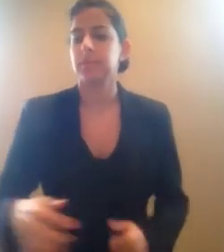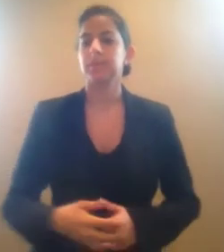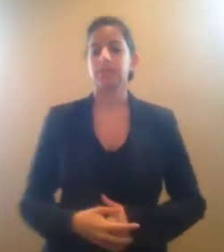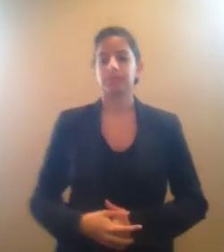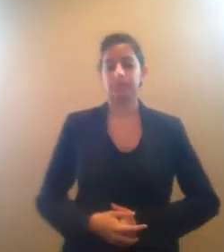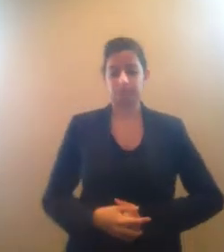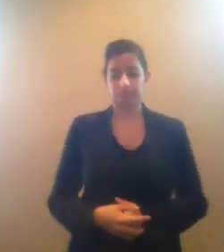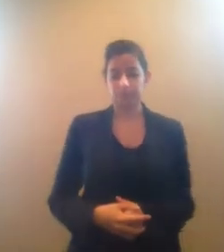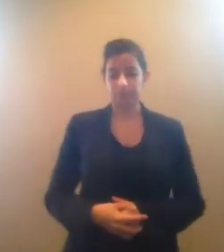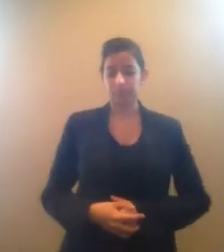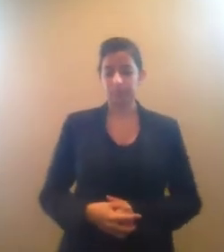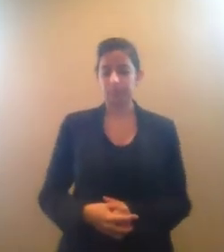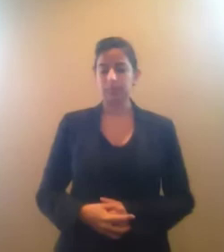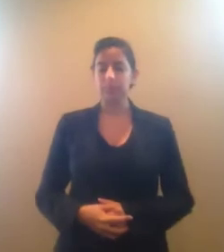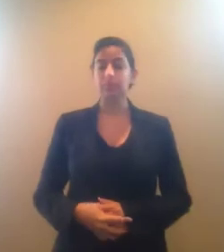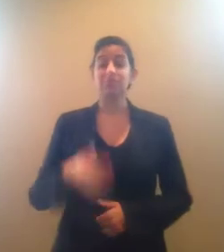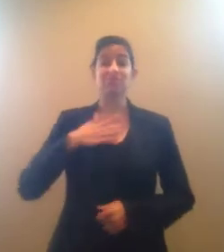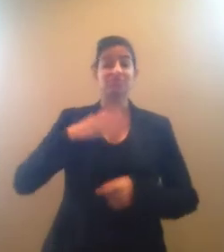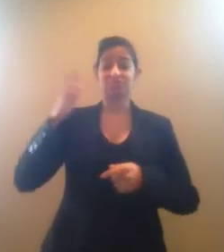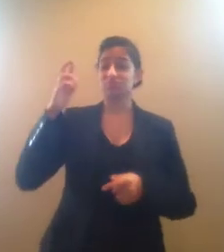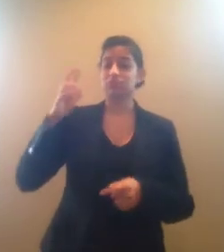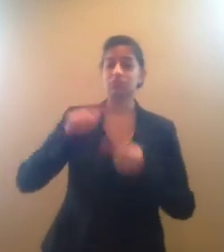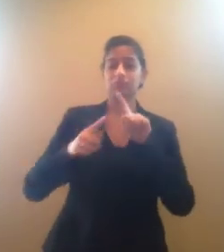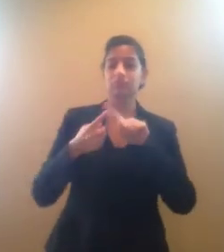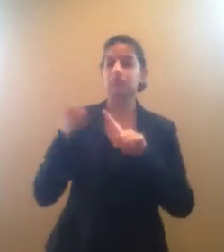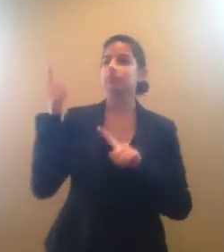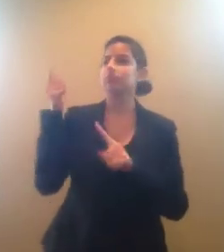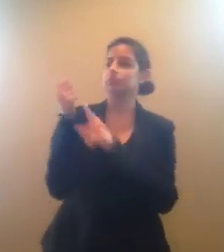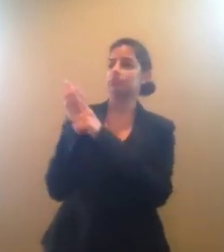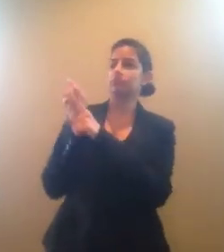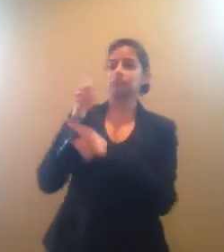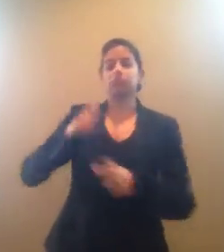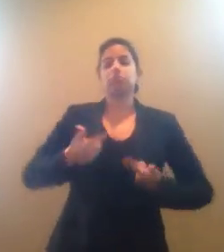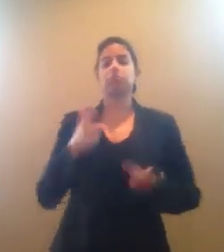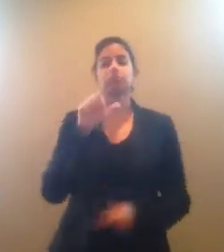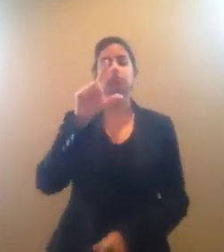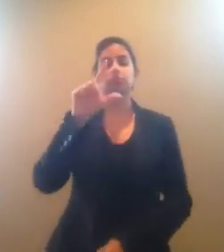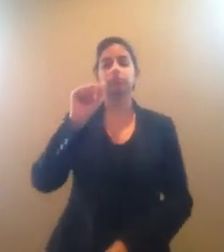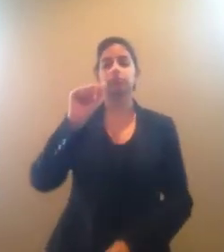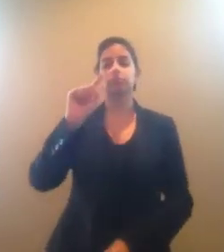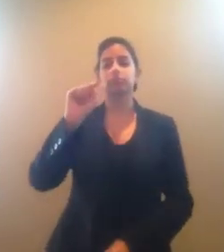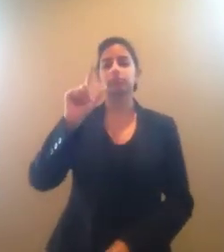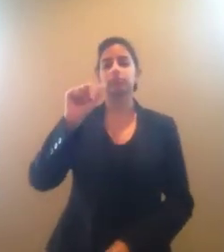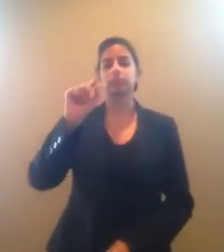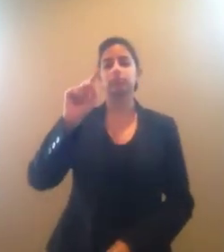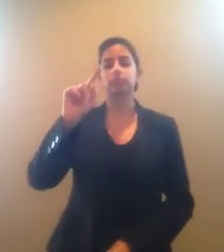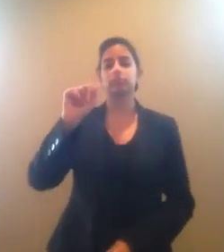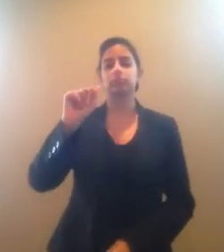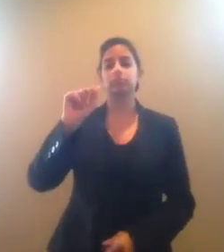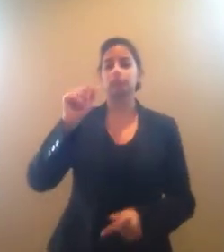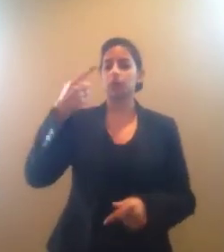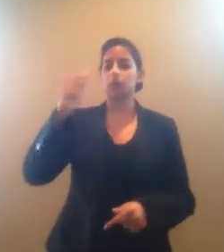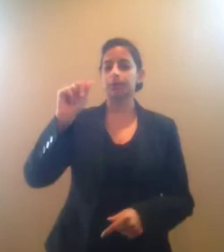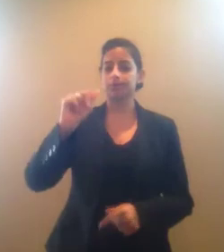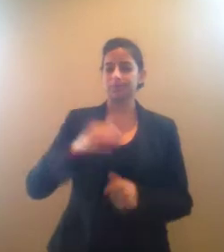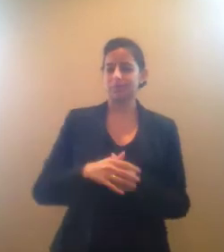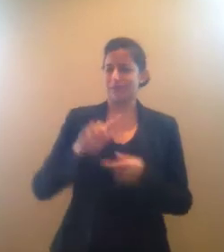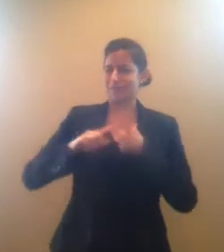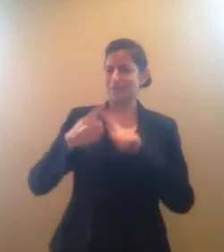best friends in Atlanta, Georgia, who had an 11-year-old son. And my best friend had mistakenly one day said something about wishing he